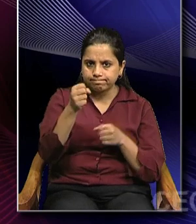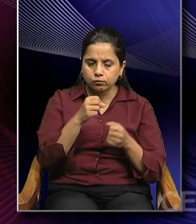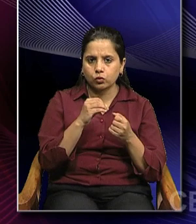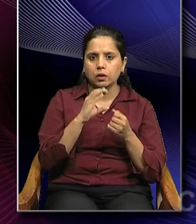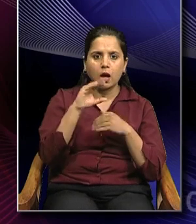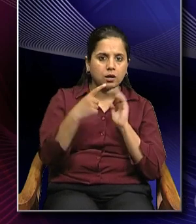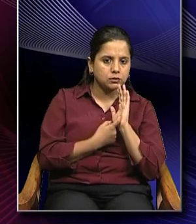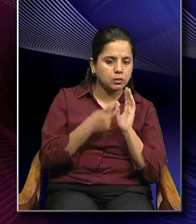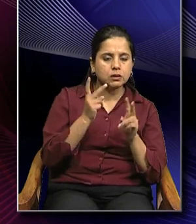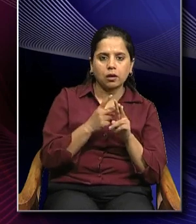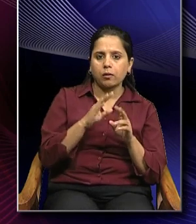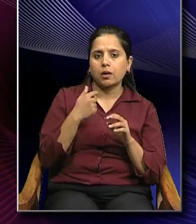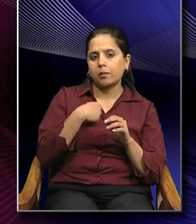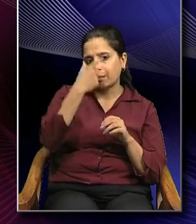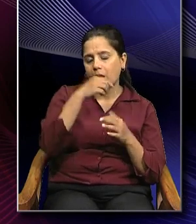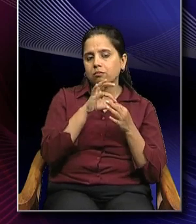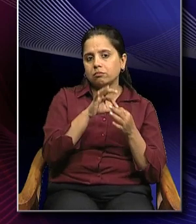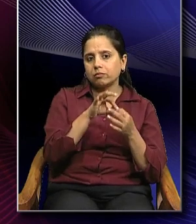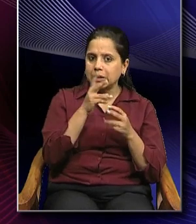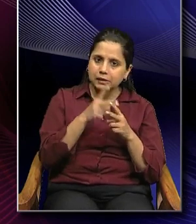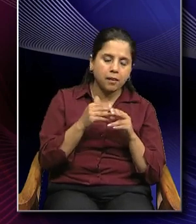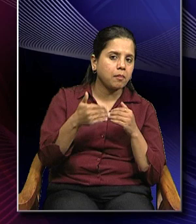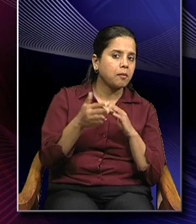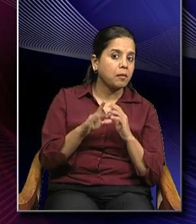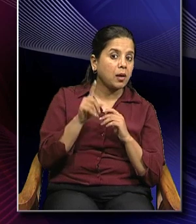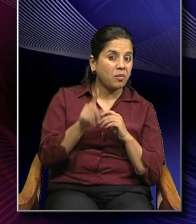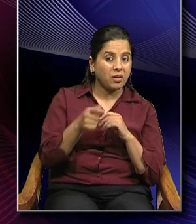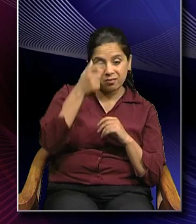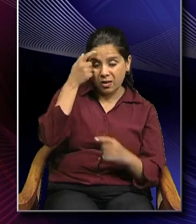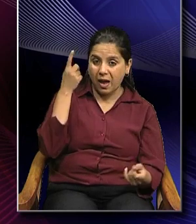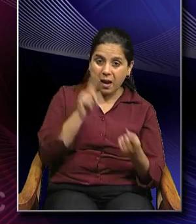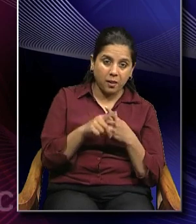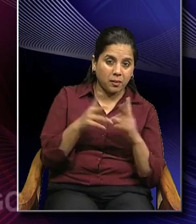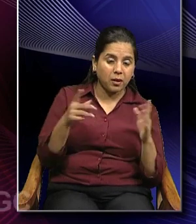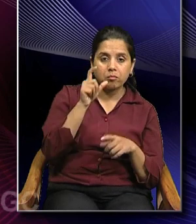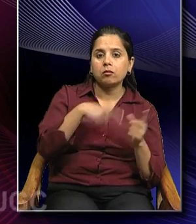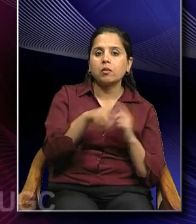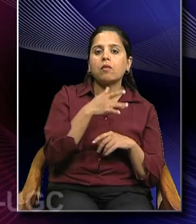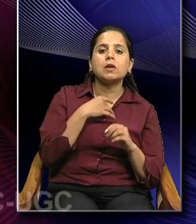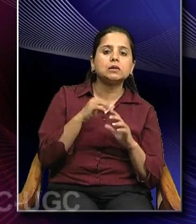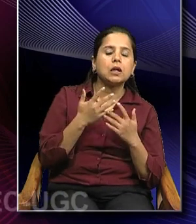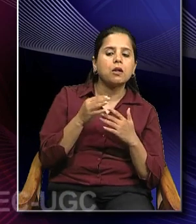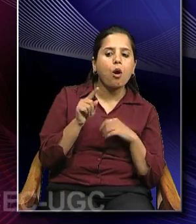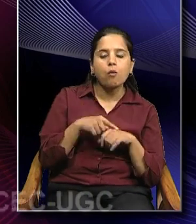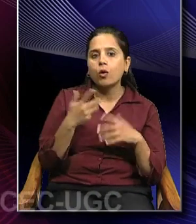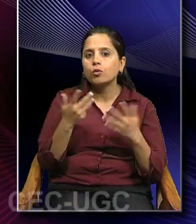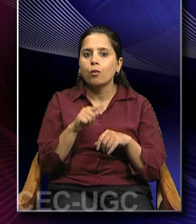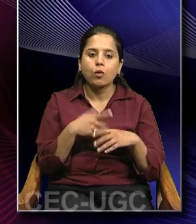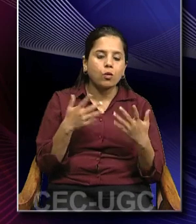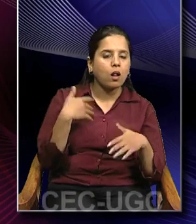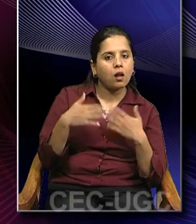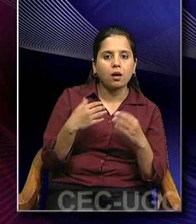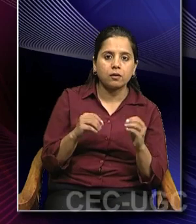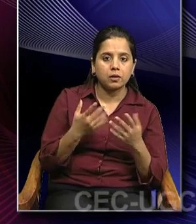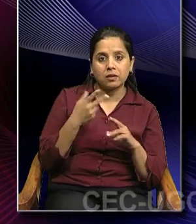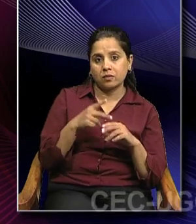by maintaining the personal connection. So, amid that crisis, people started finding opportunities. If